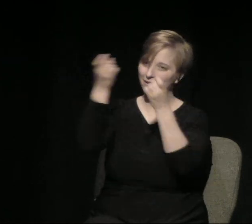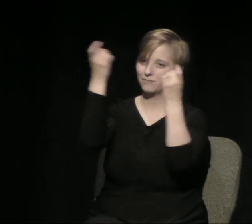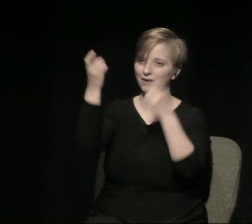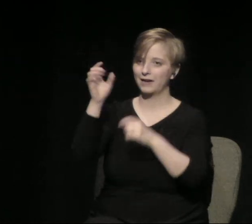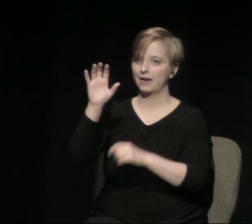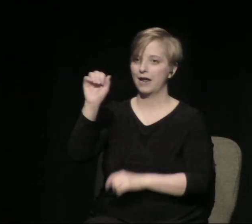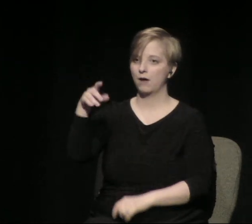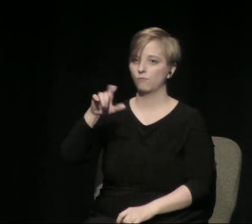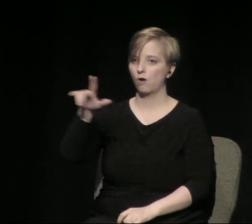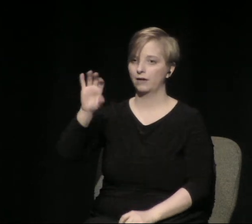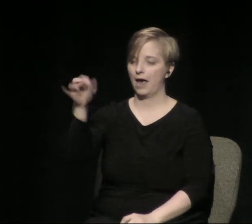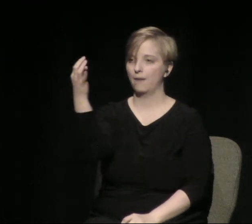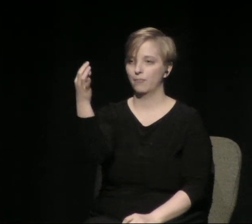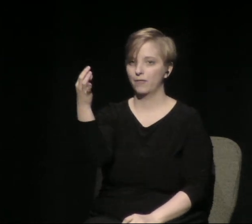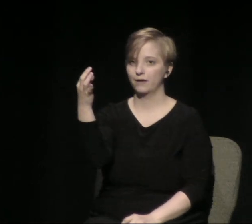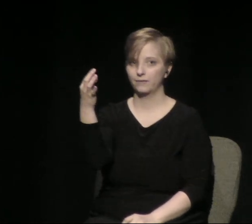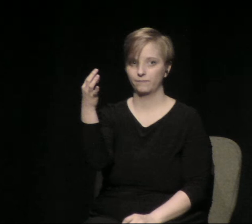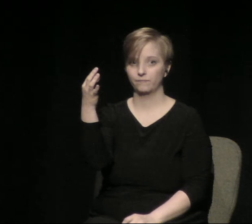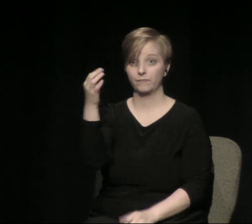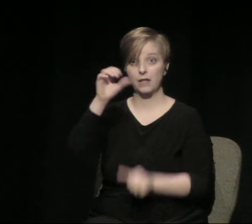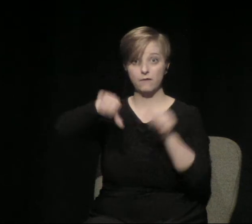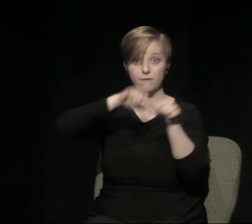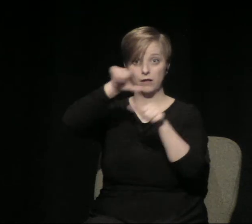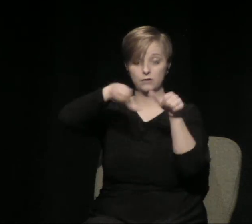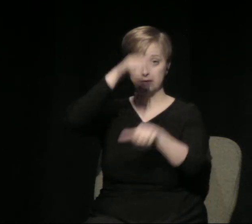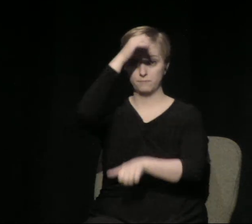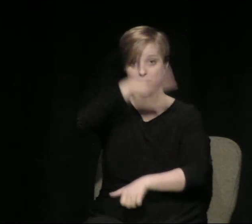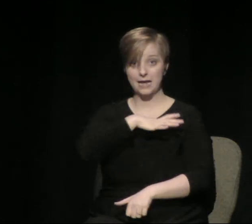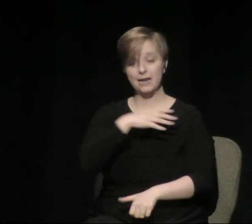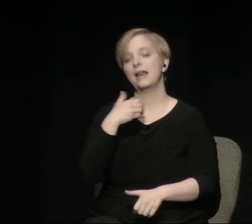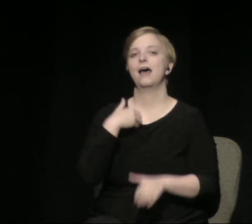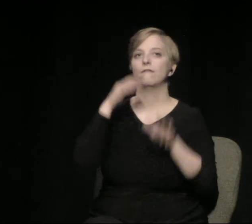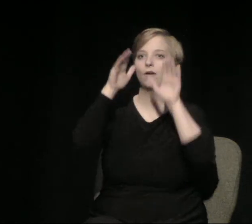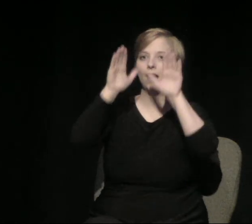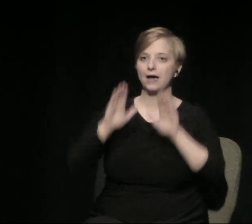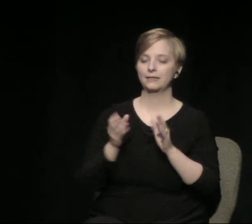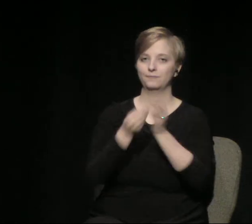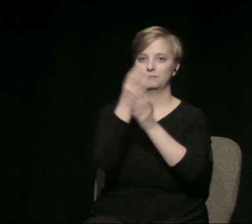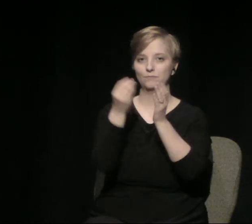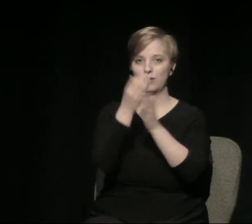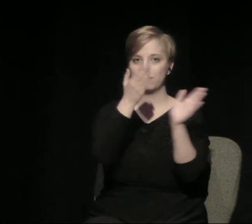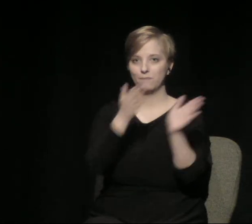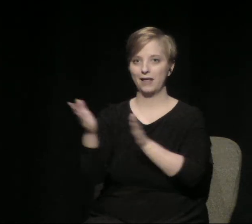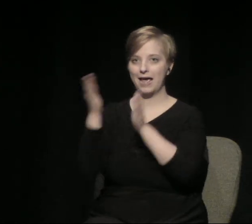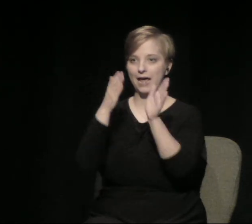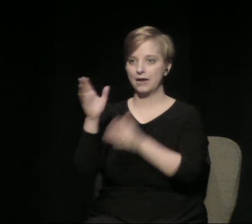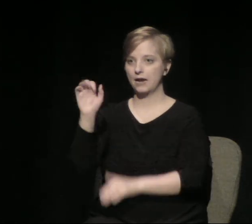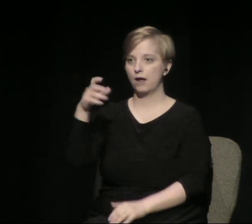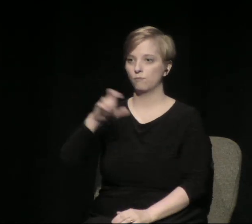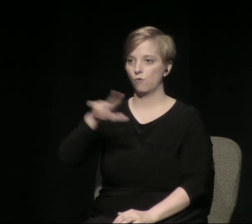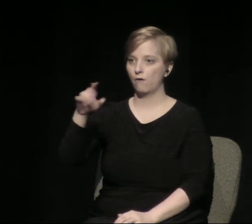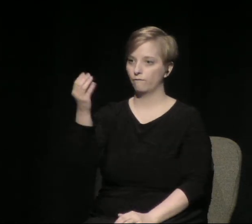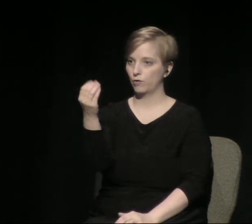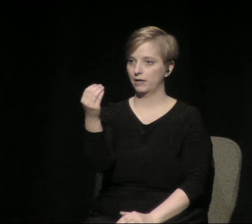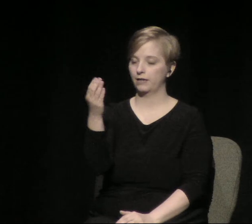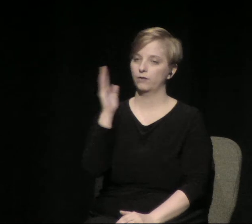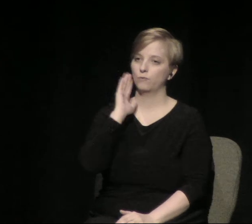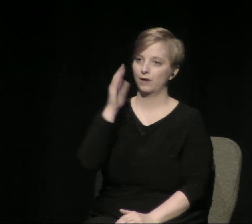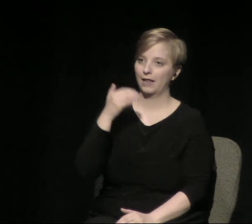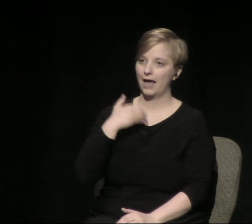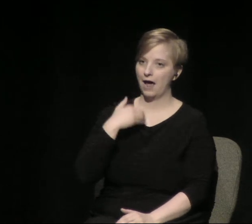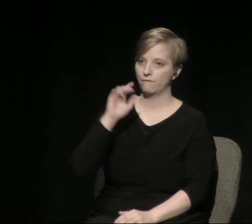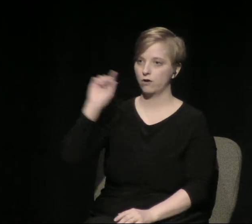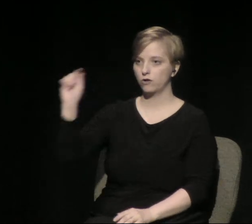We can't wait. Fellowship men, we have a great spring planned for you. April 14th, we're doing a four-man